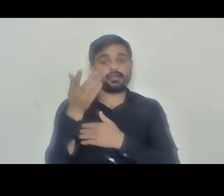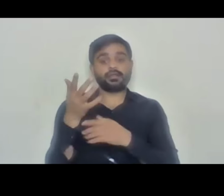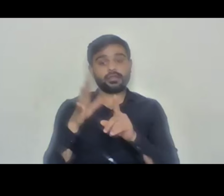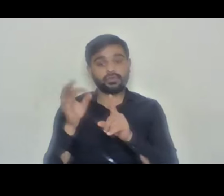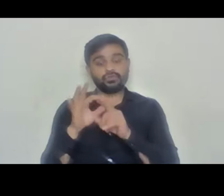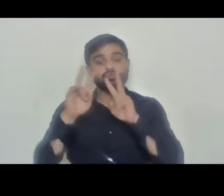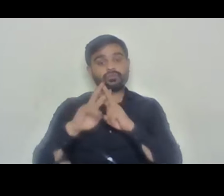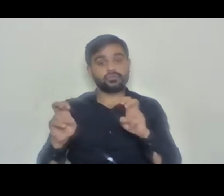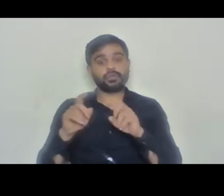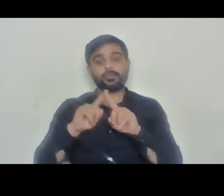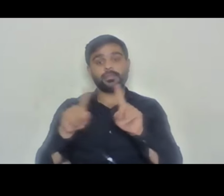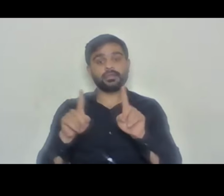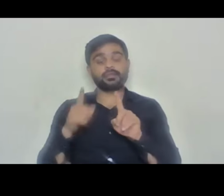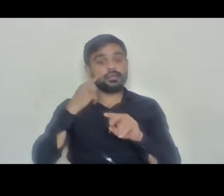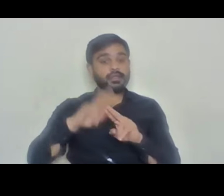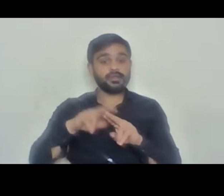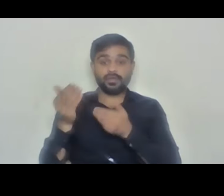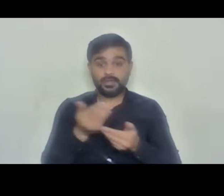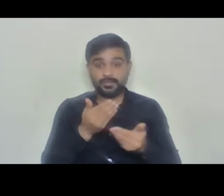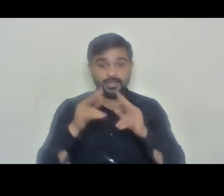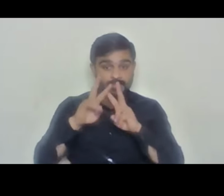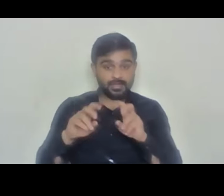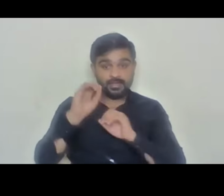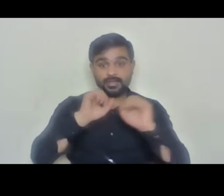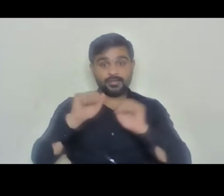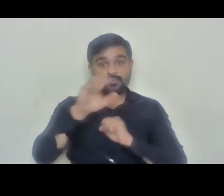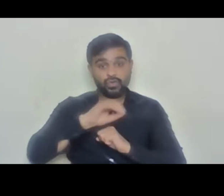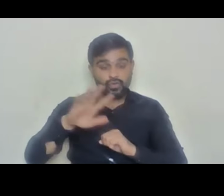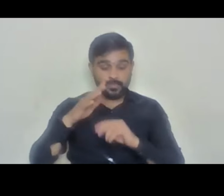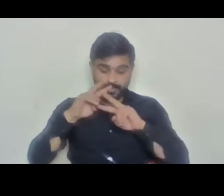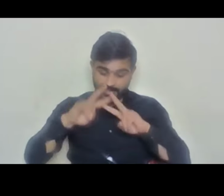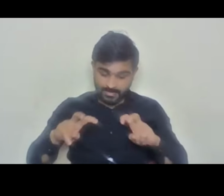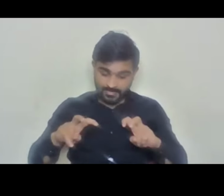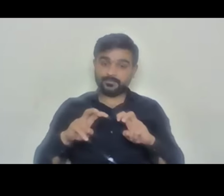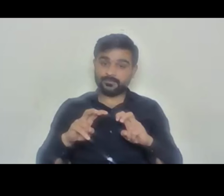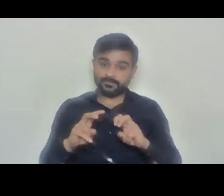research. But if you are maybe researching for an organization, you're researching